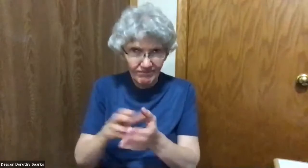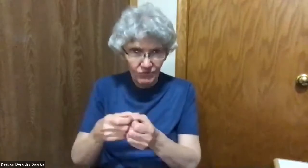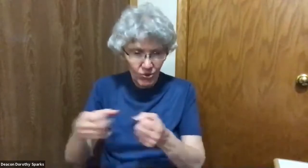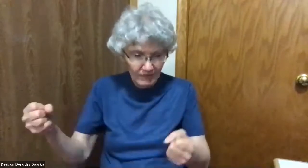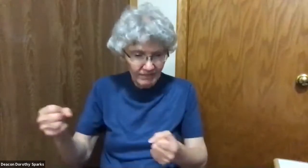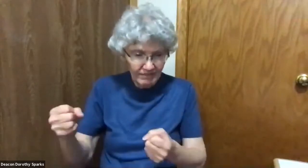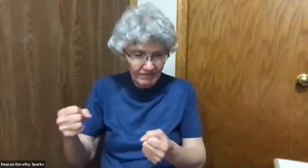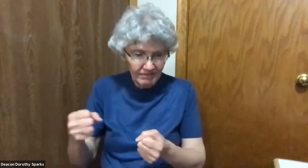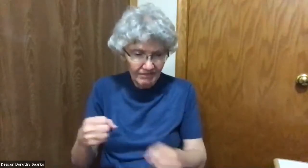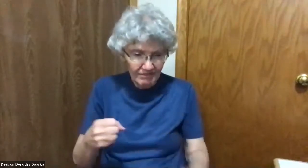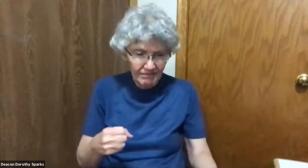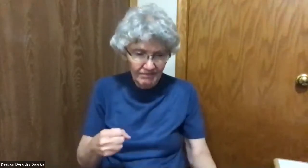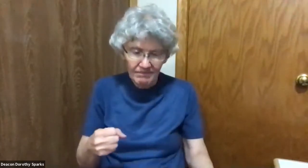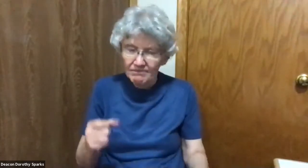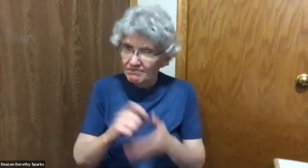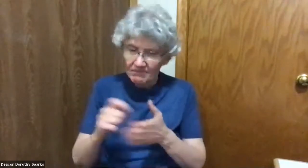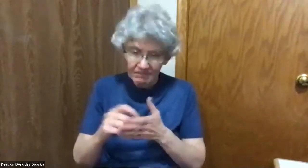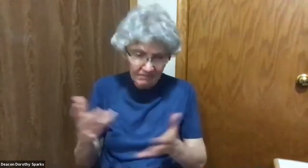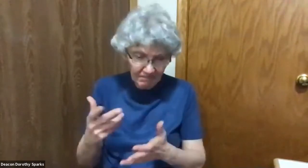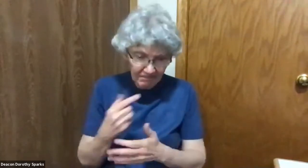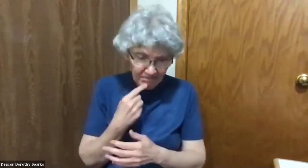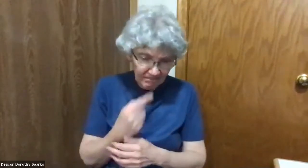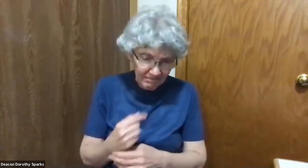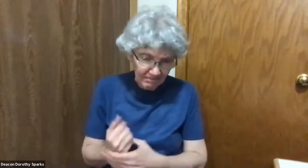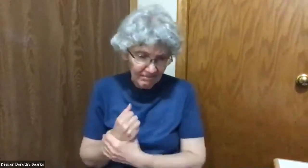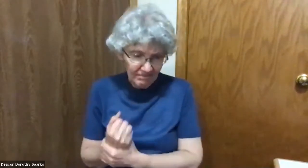wrote about John when he said,